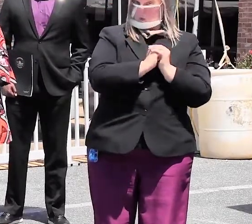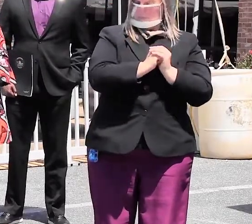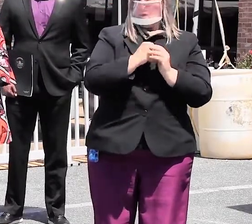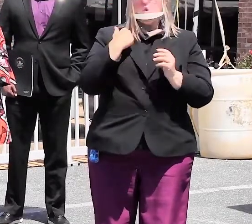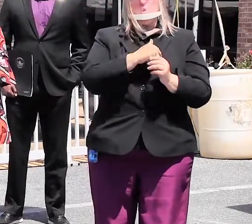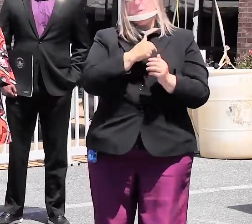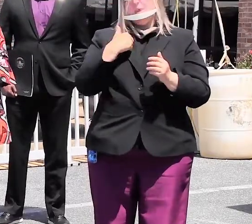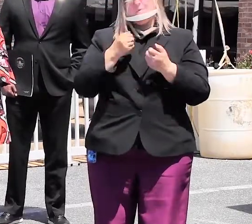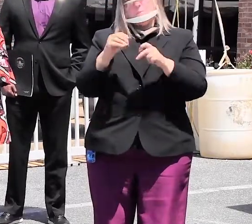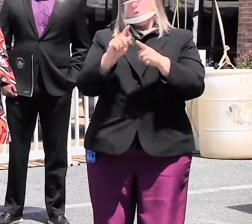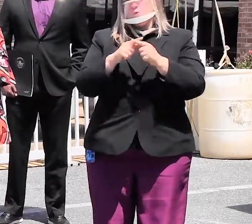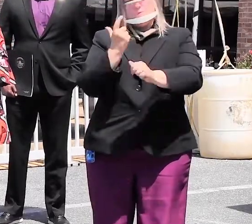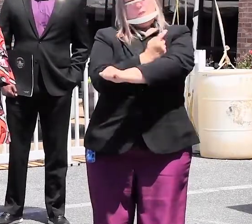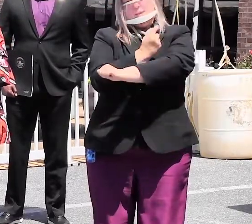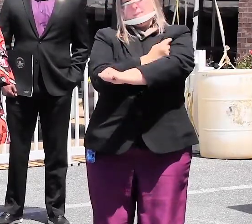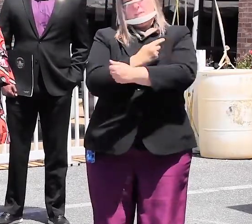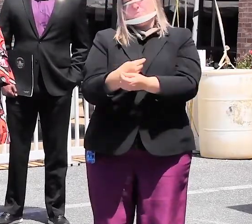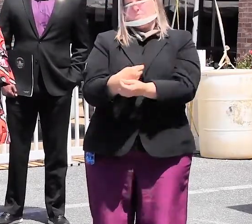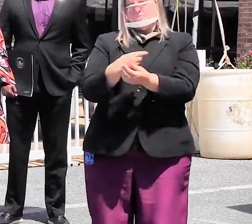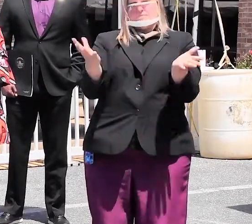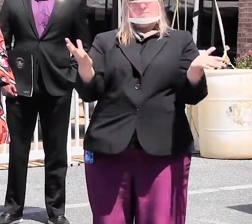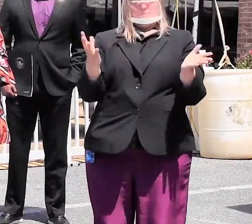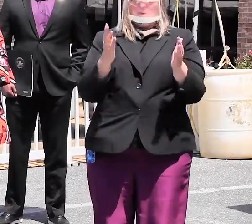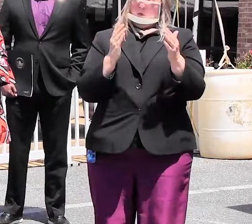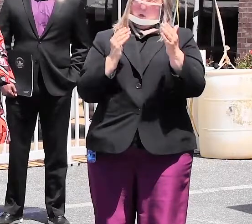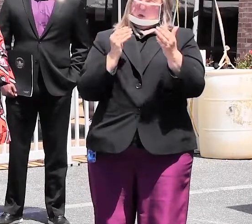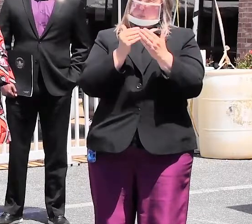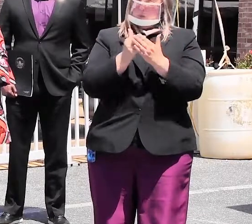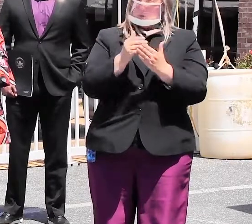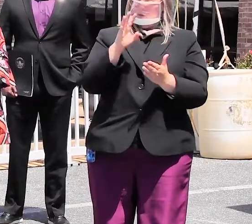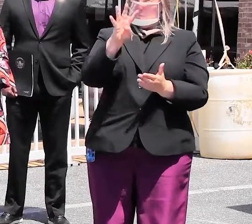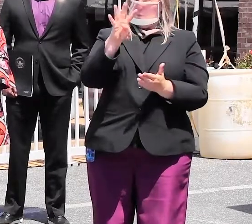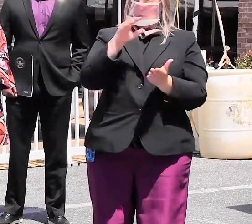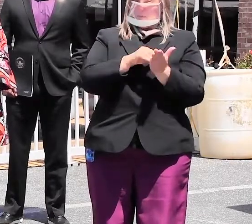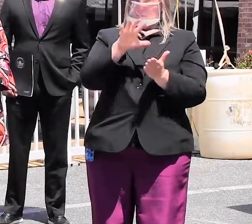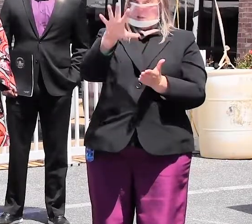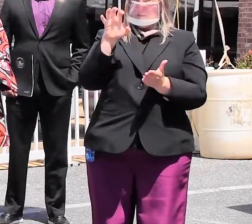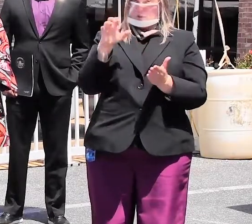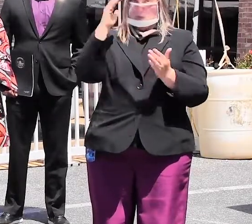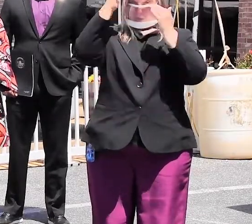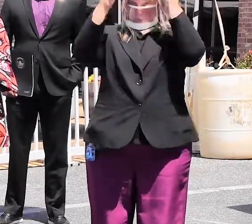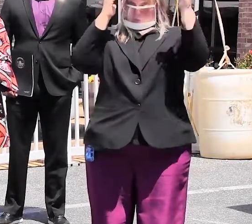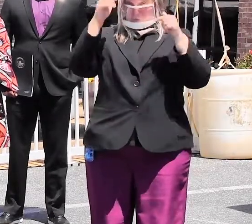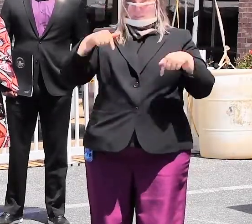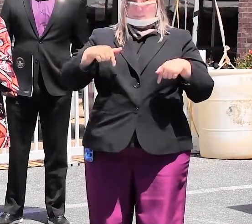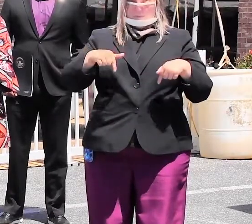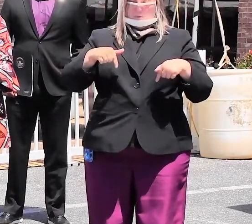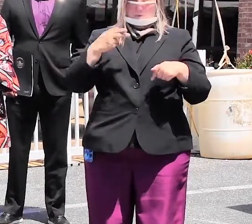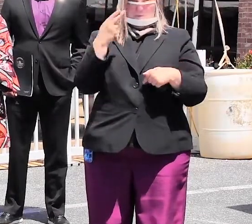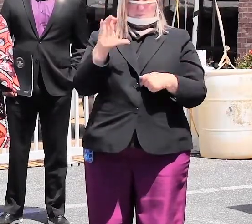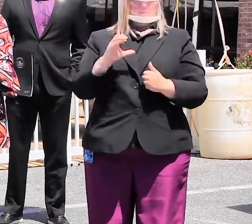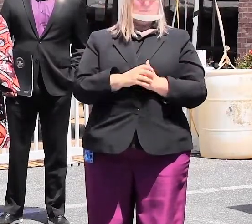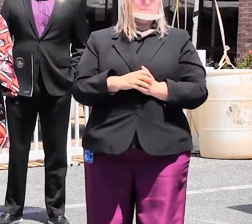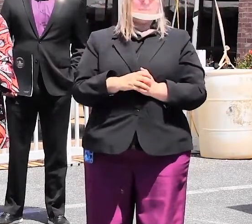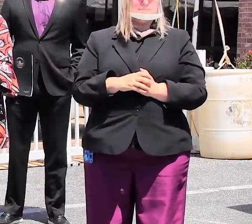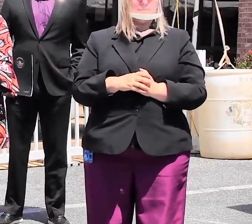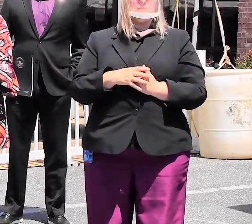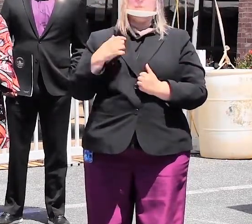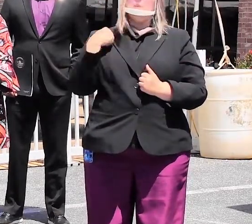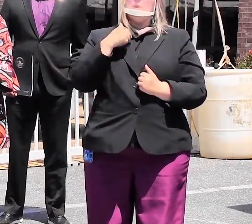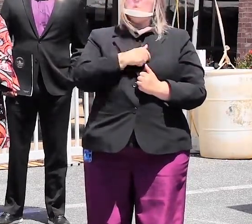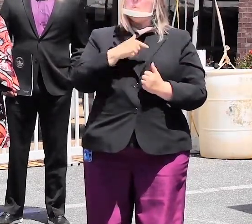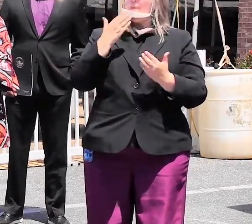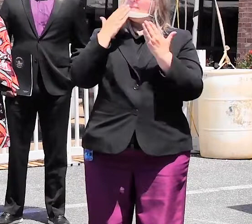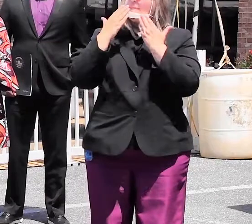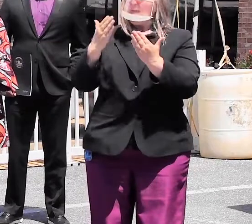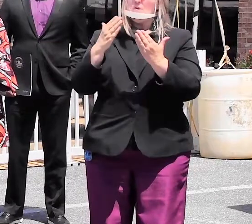opportunity to vaccinate over just about 4,500 adults here in Howard County. We